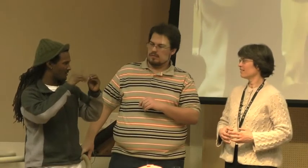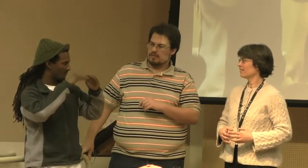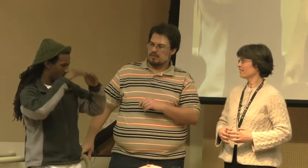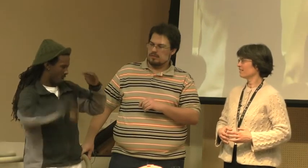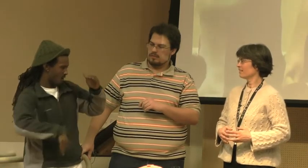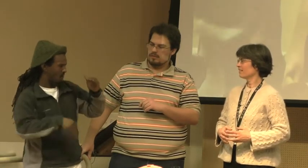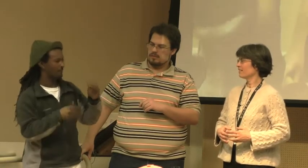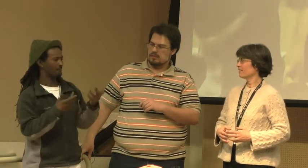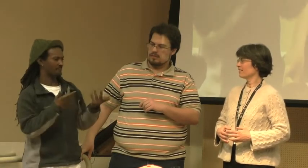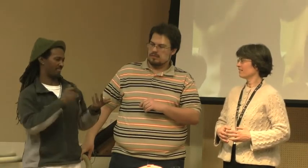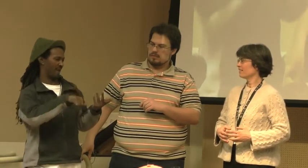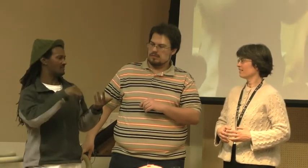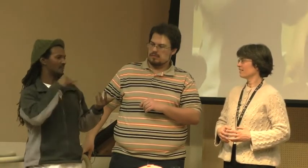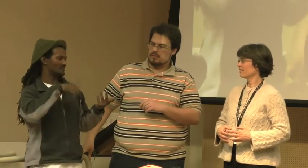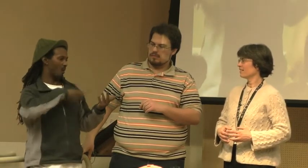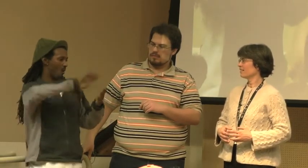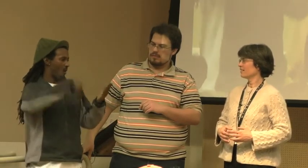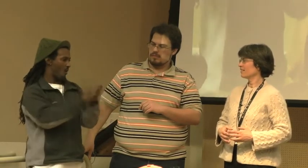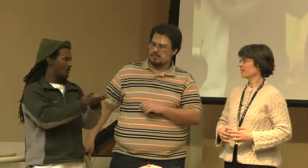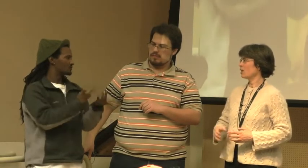100. So if it was below the